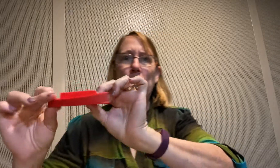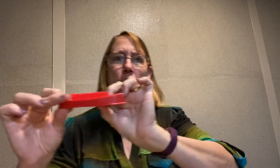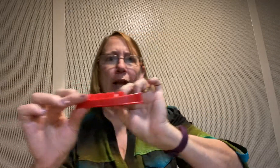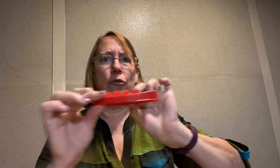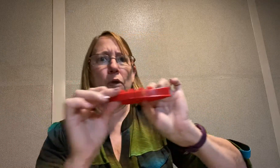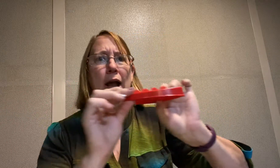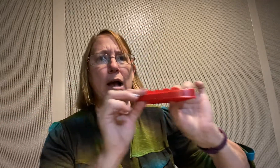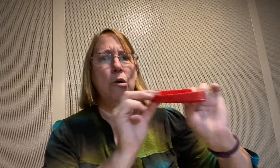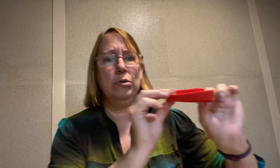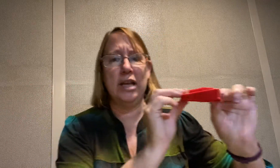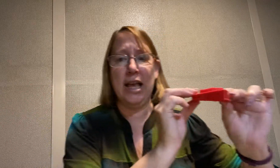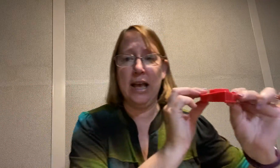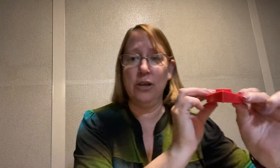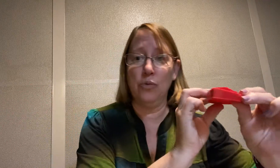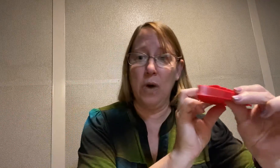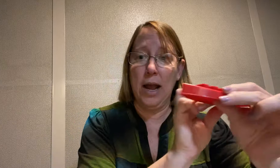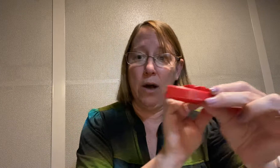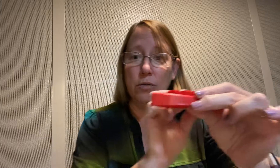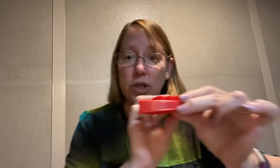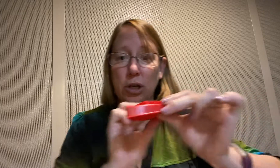Turning round and round